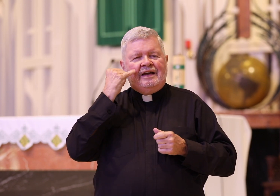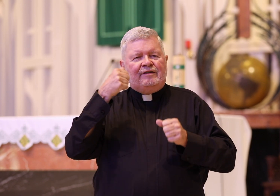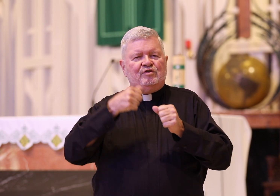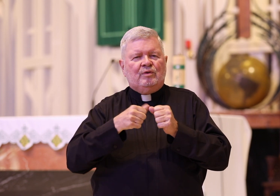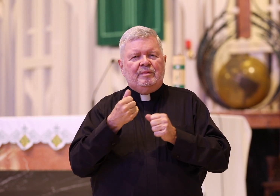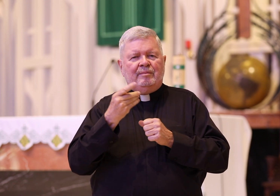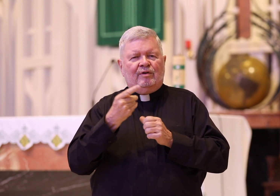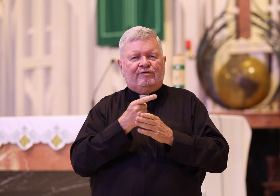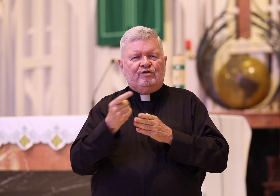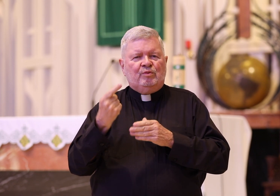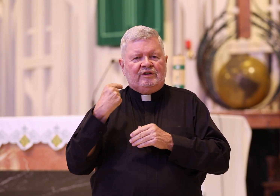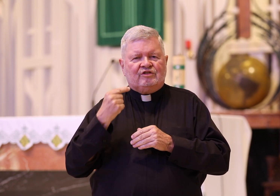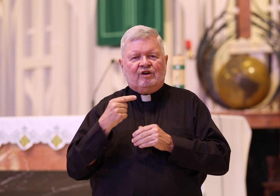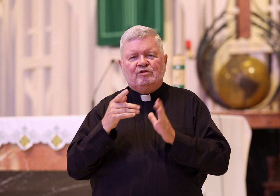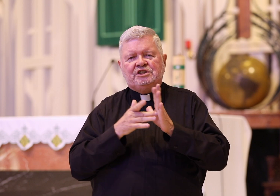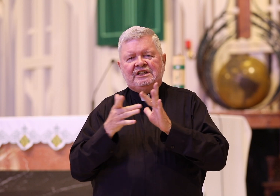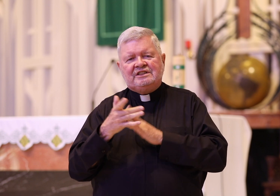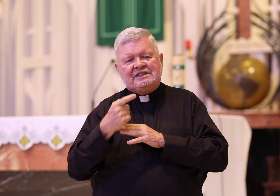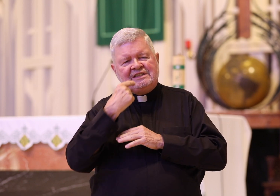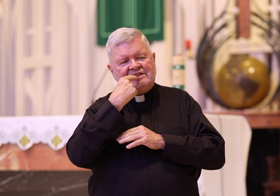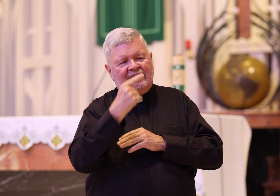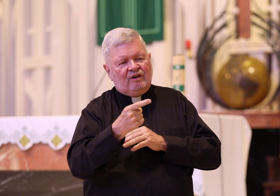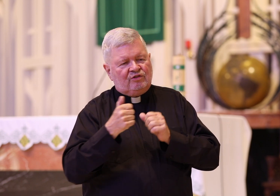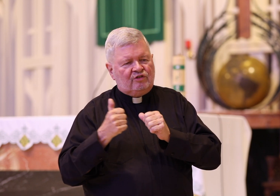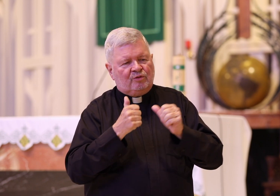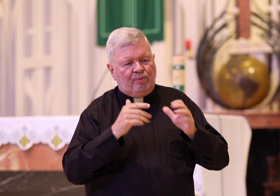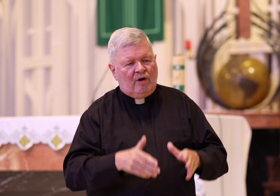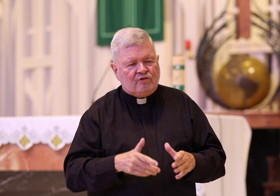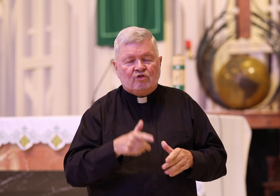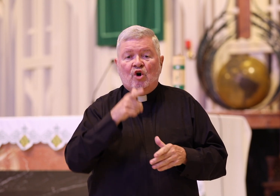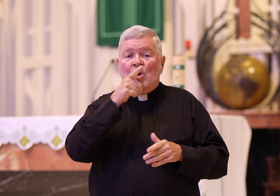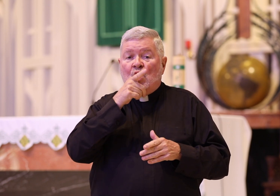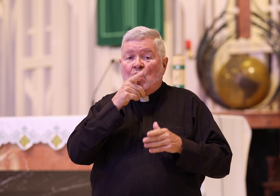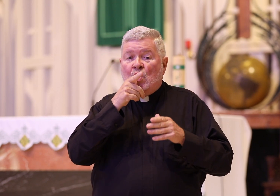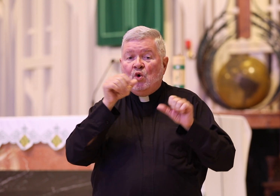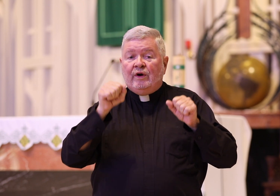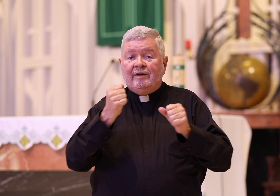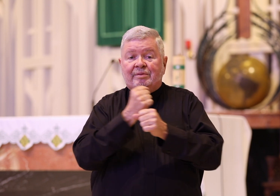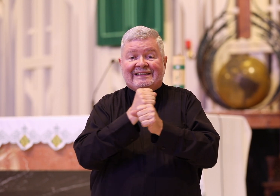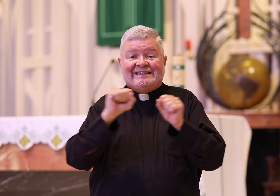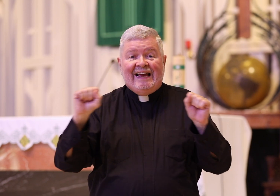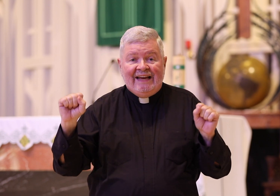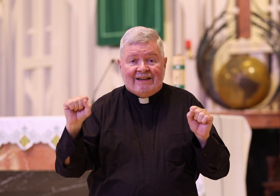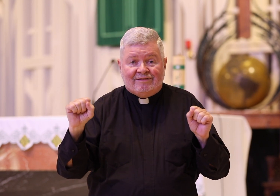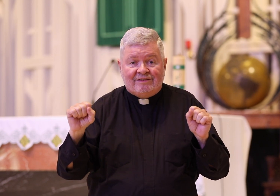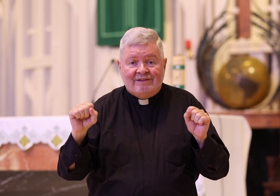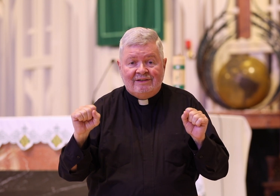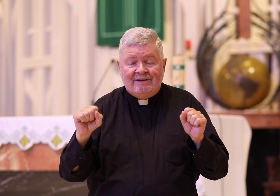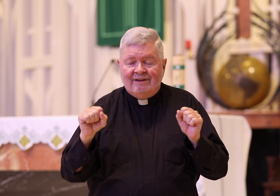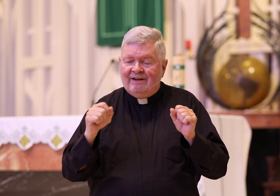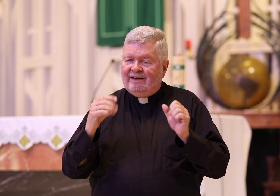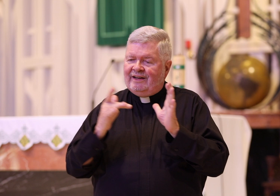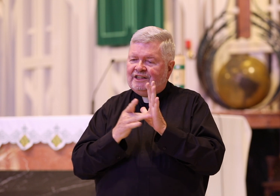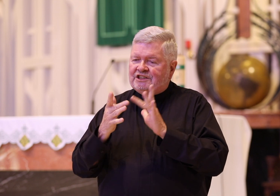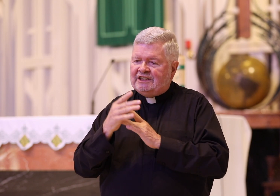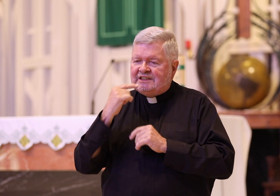If you remember a few weeks ago, Jesus tells his apostles, who can be saved? And Jesus